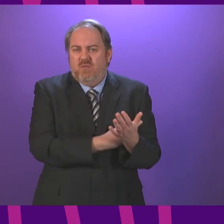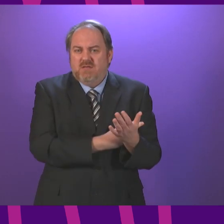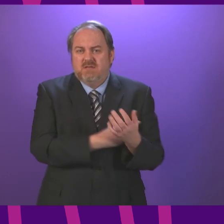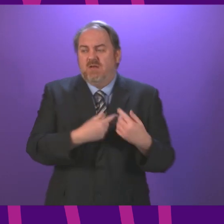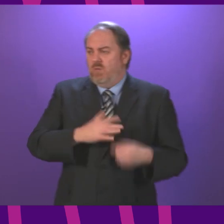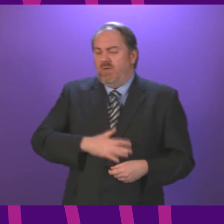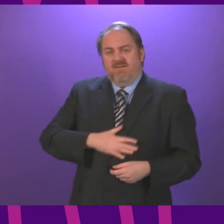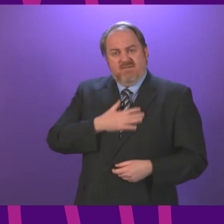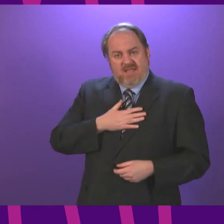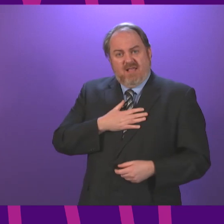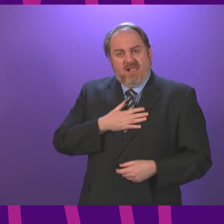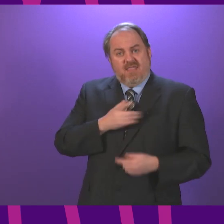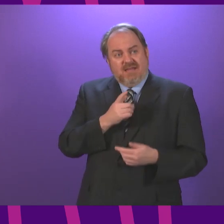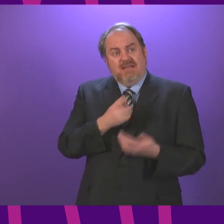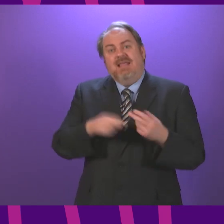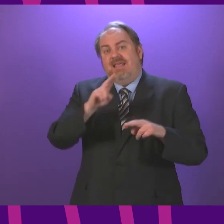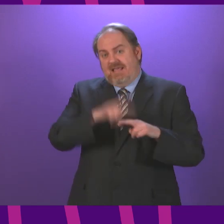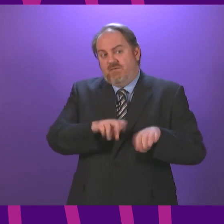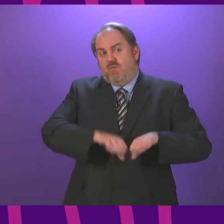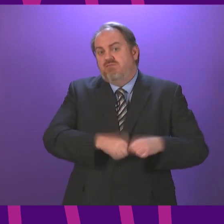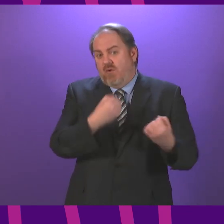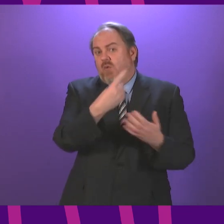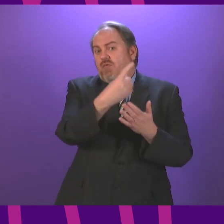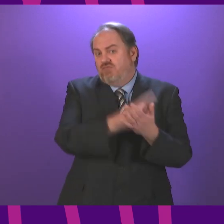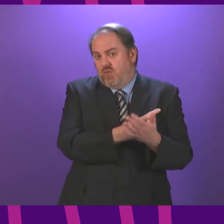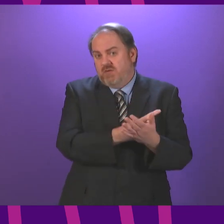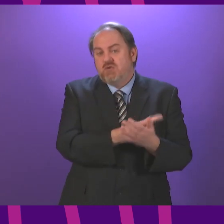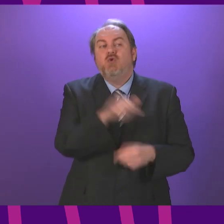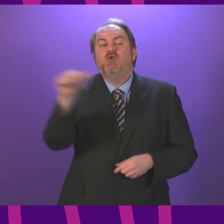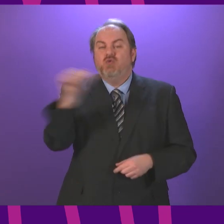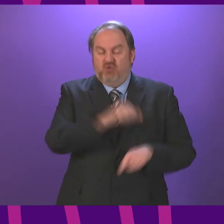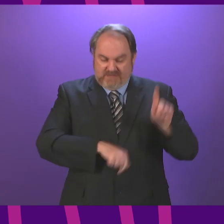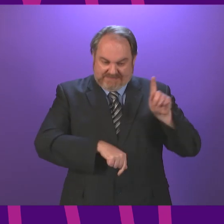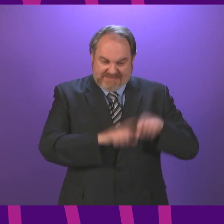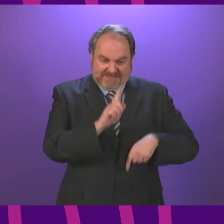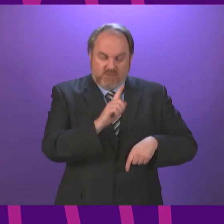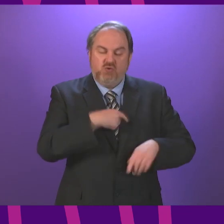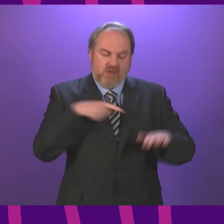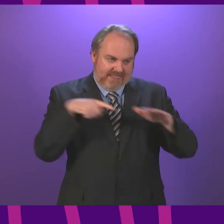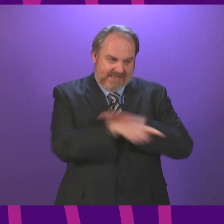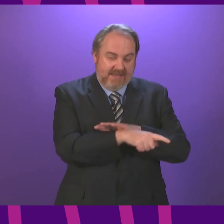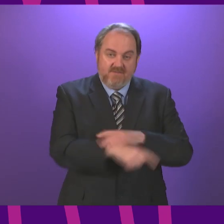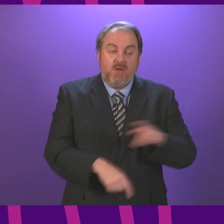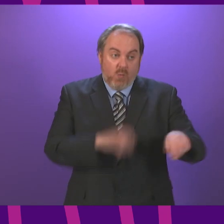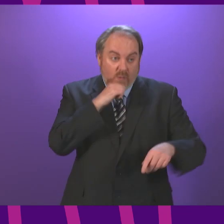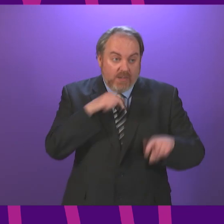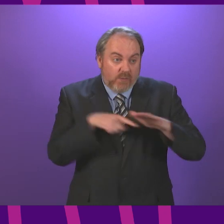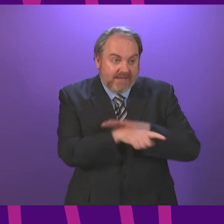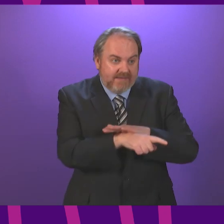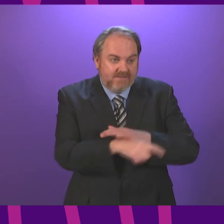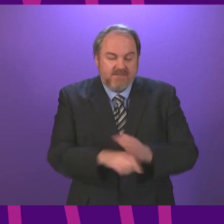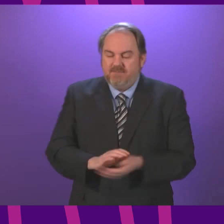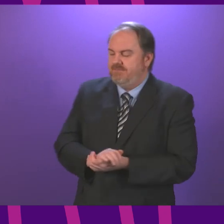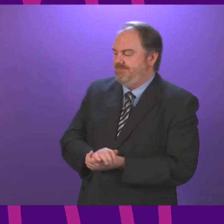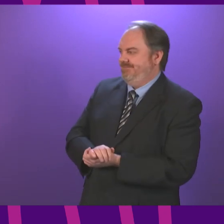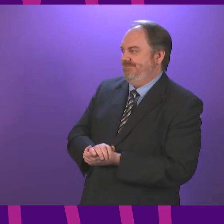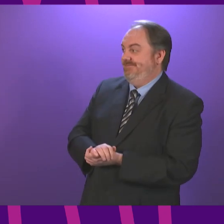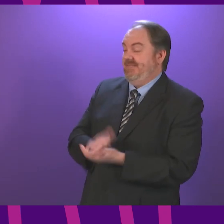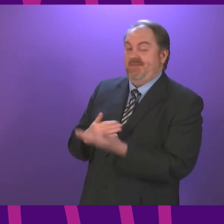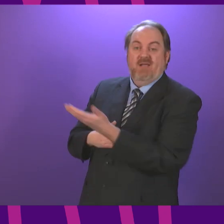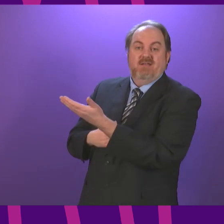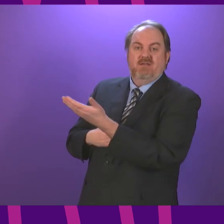sanction is to go. Why doesn't she? The Prime Minister. Well, think Ruth Davidson has just shown